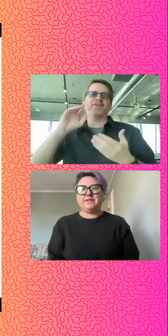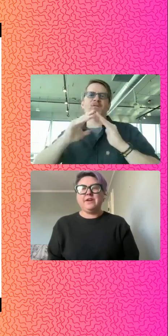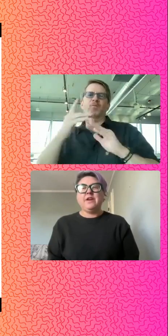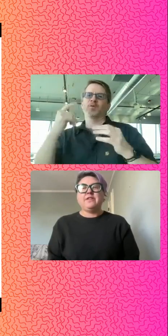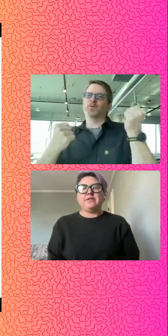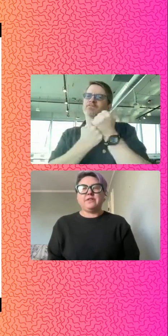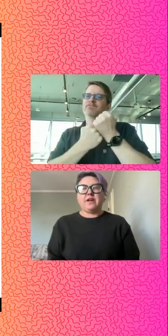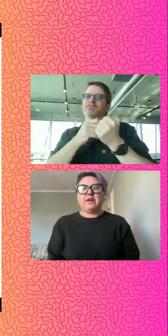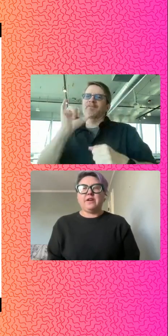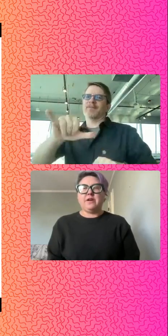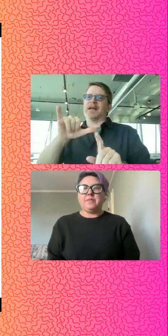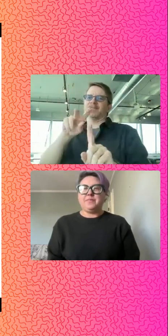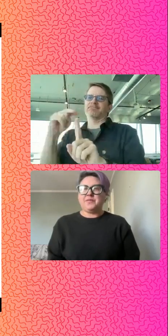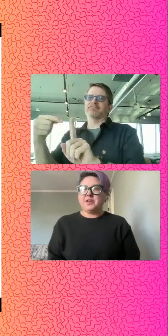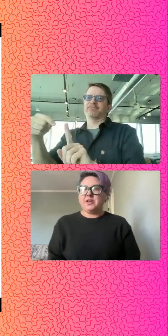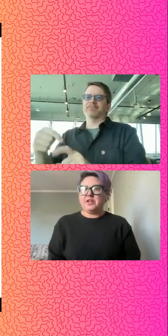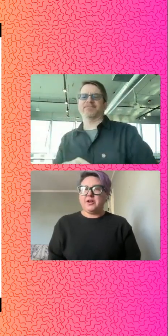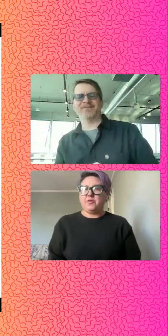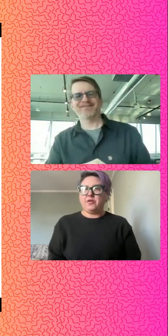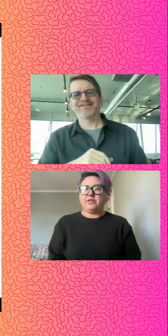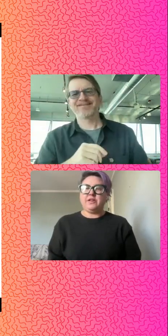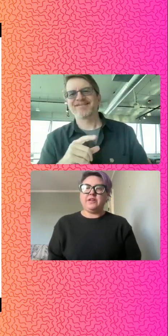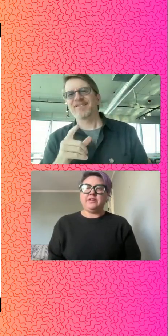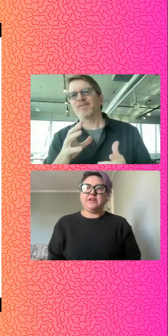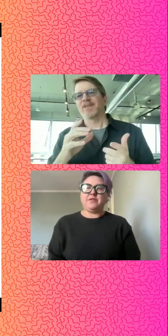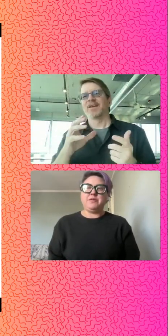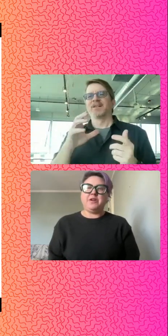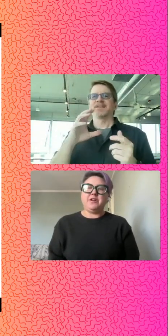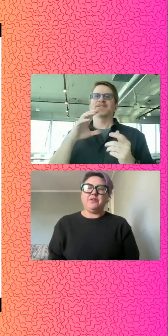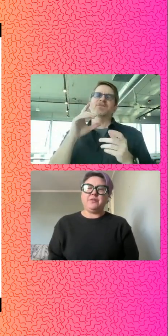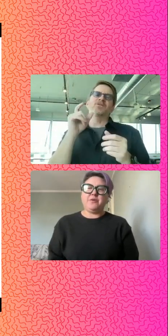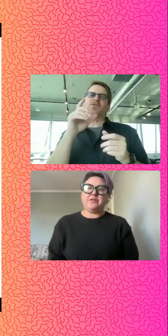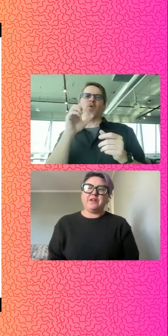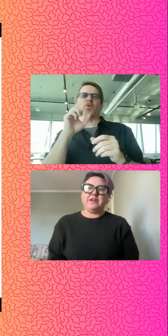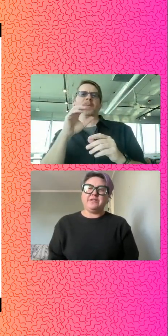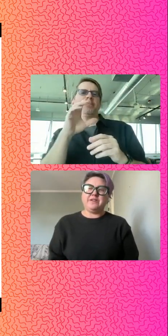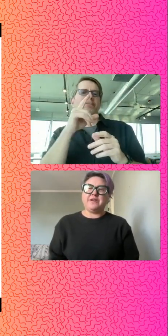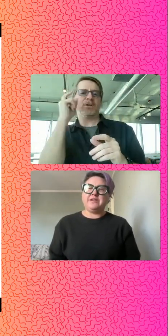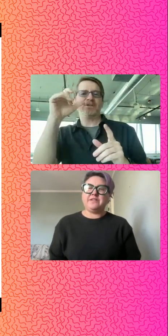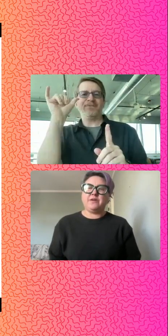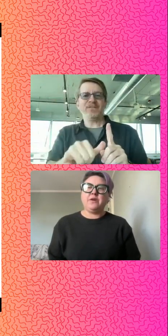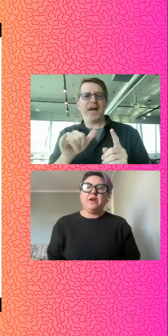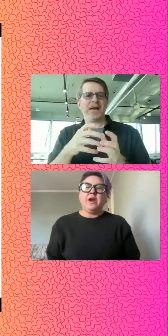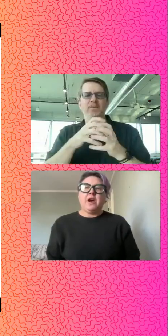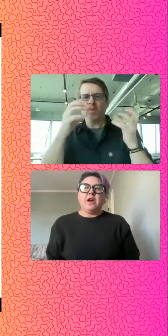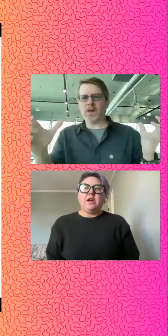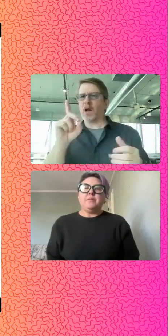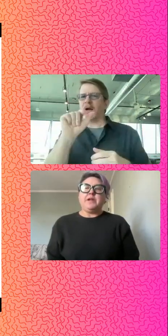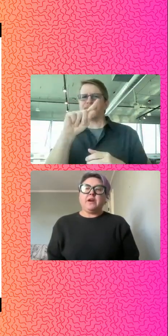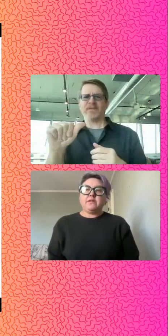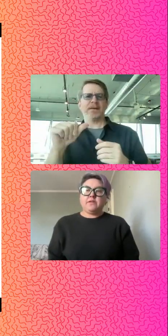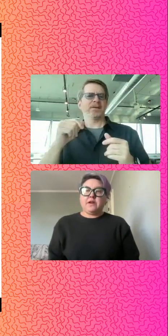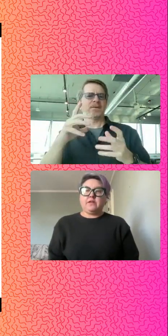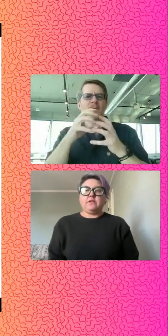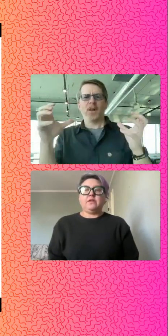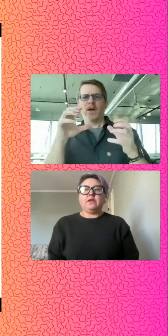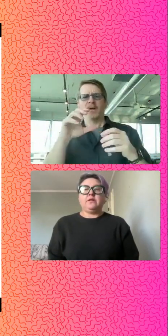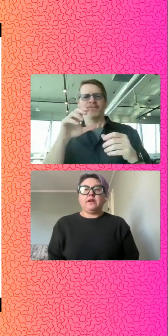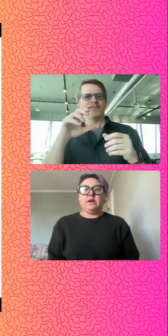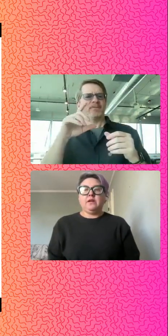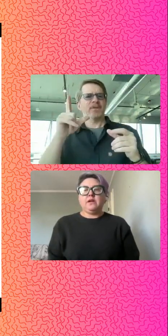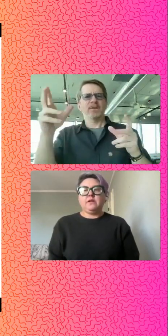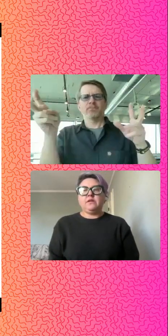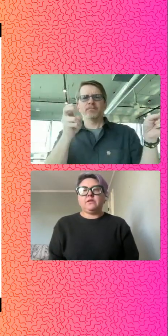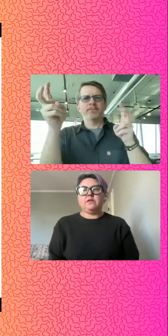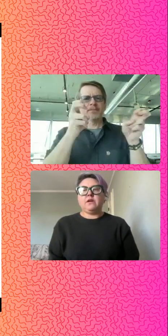right? So there's a lot, that in the deaf community who support that idea, right? So because of that, there's a lot